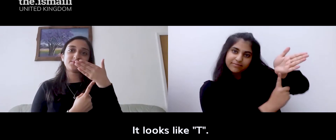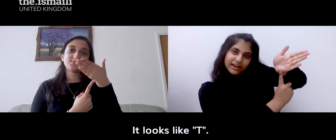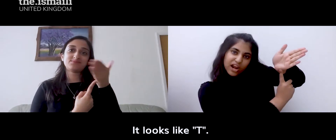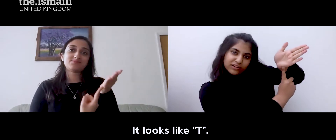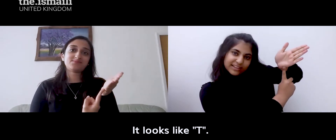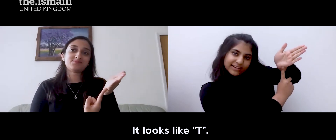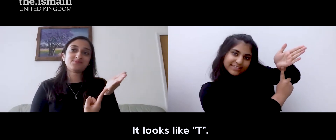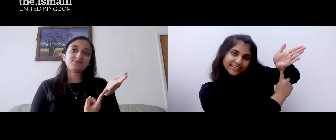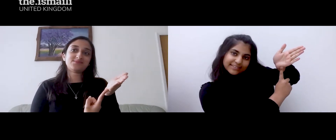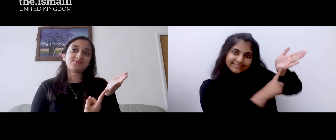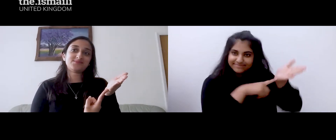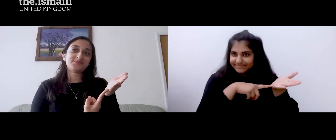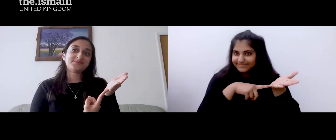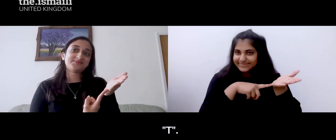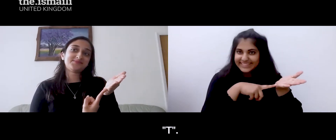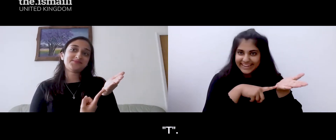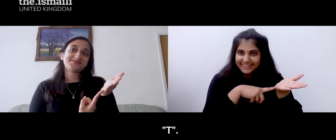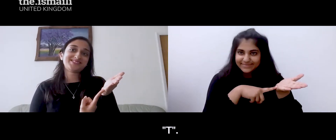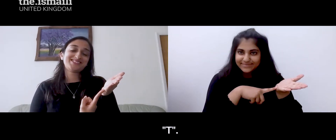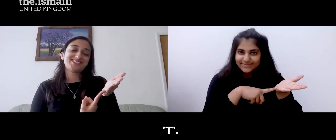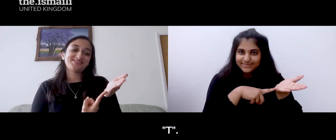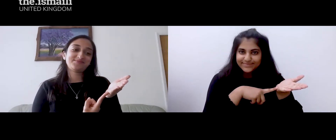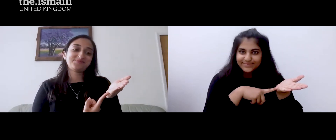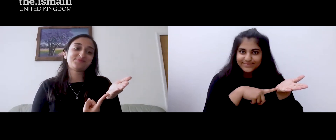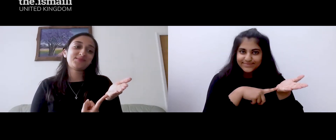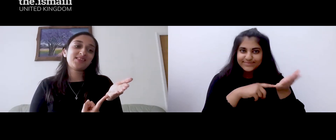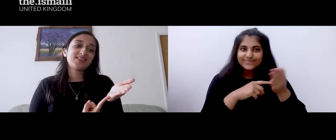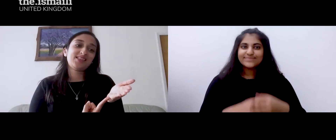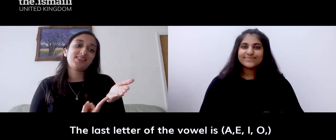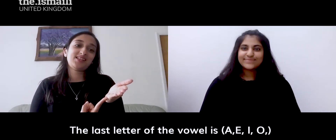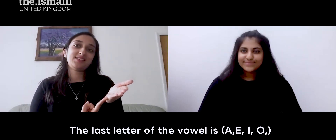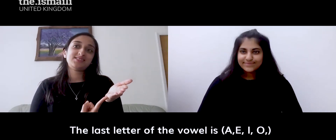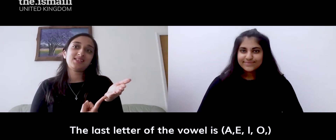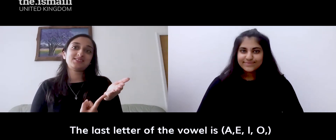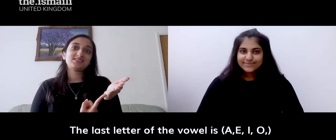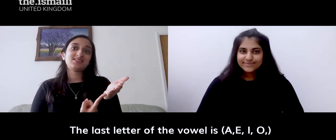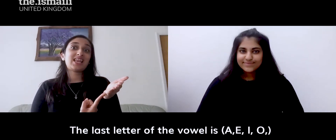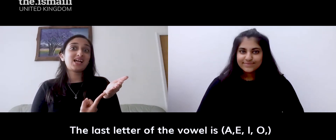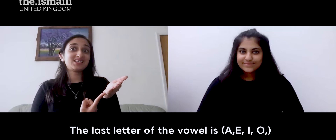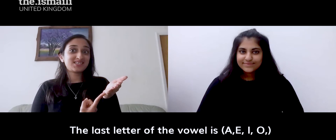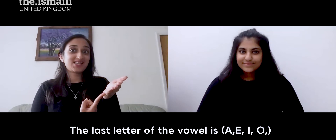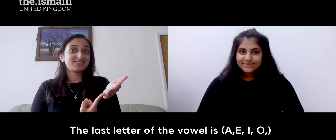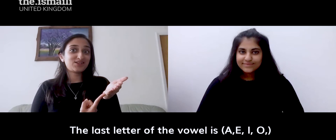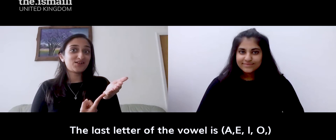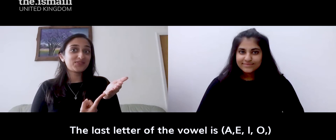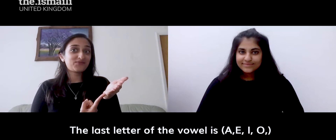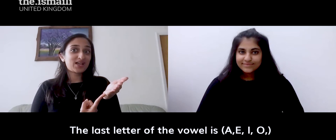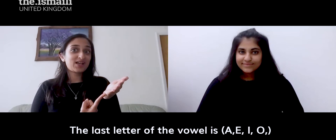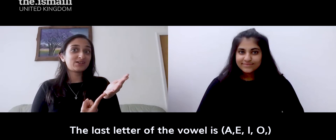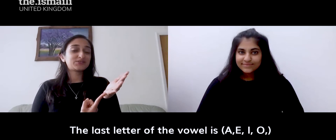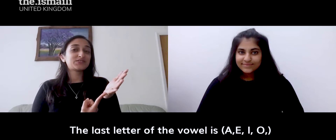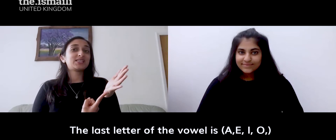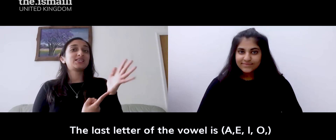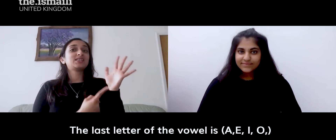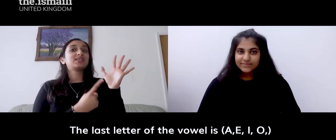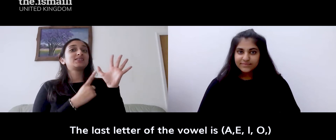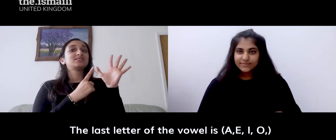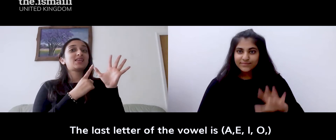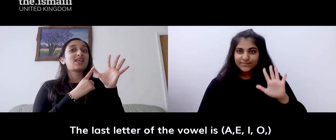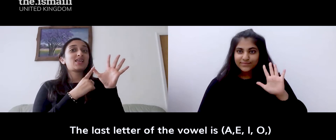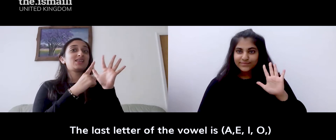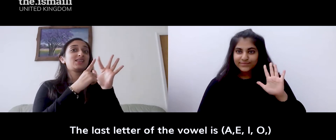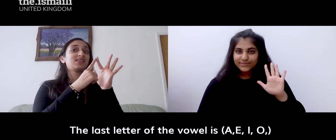T. It looks like T. T. The last letter of the sound